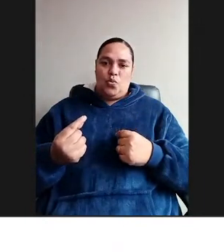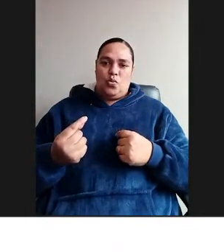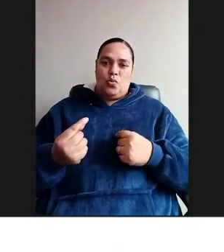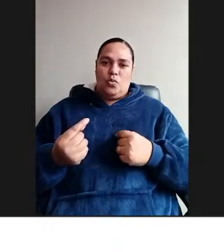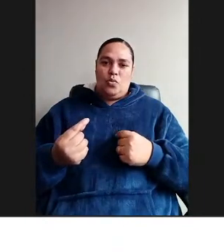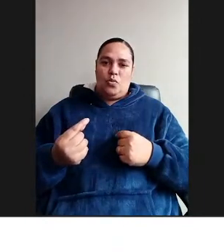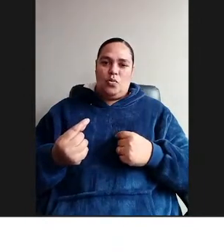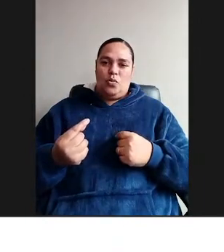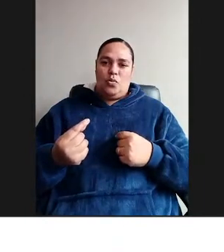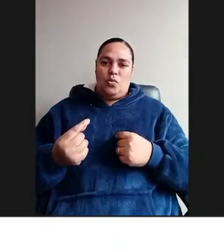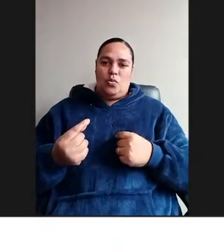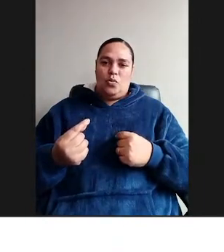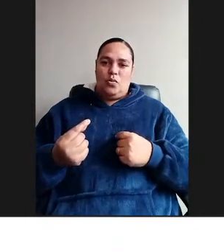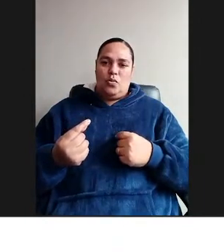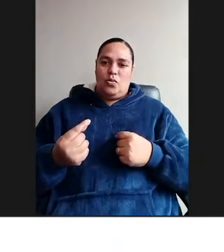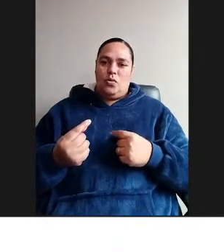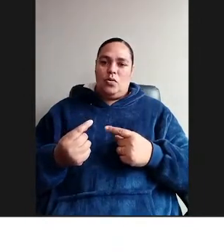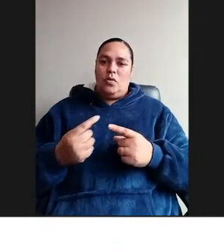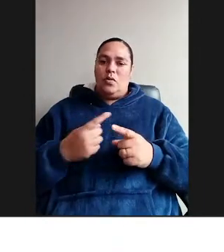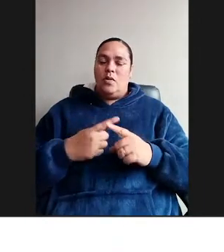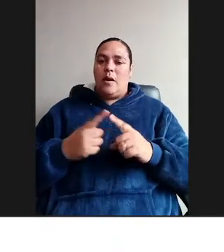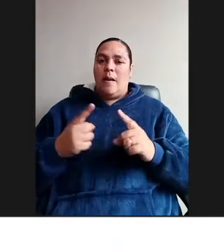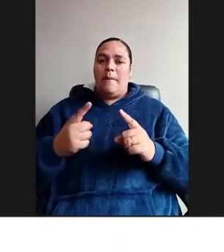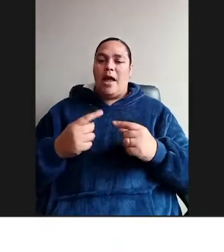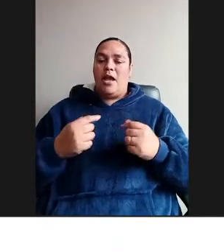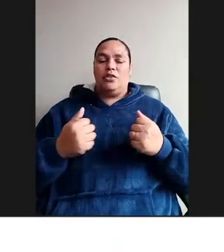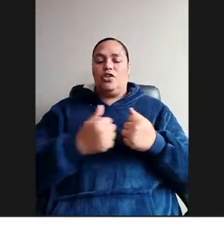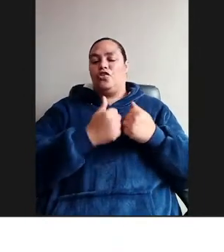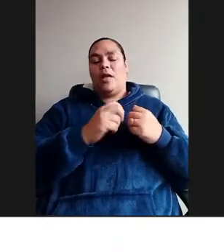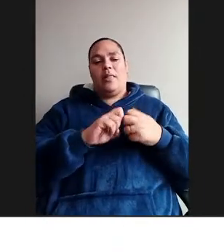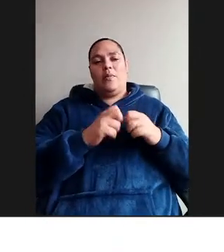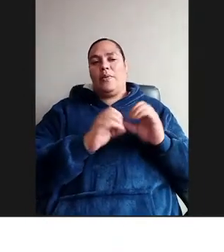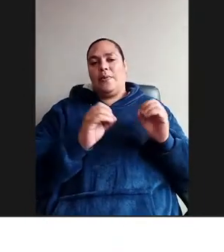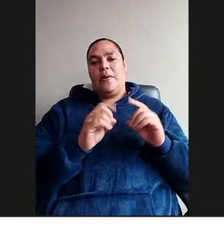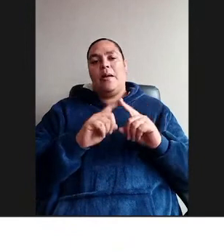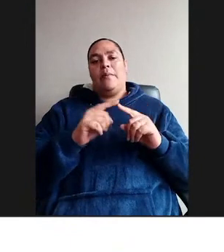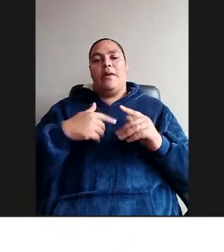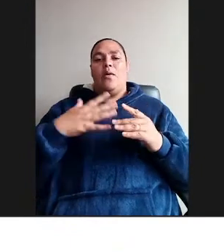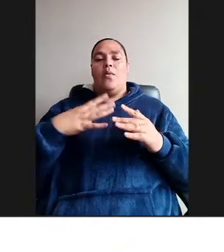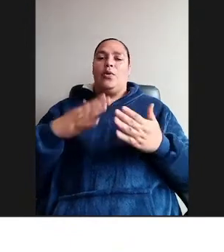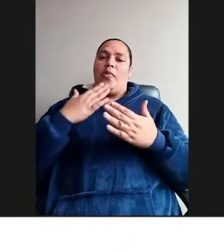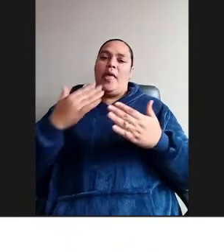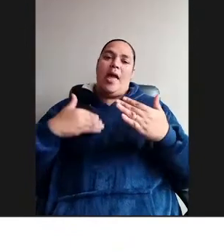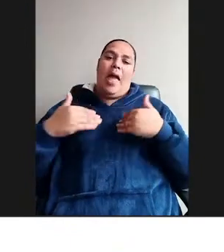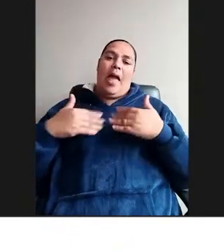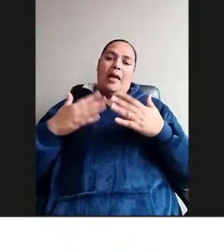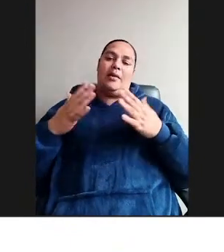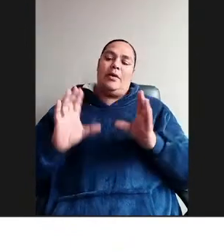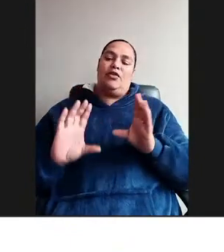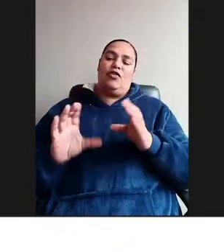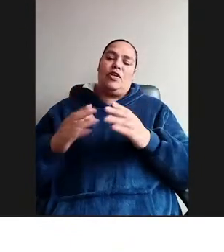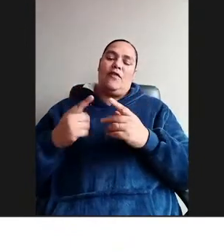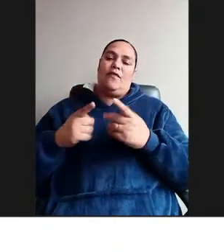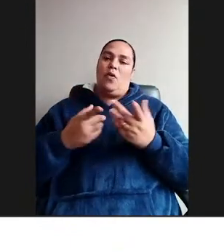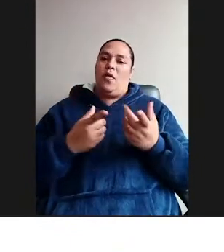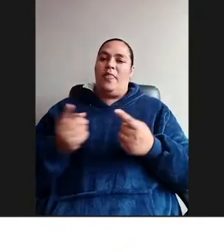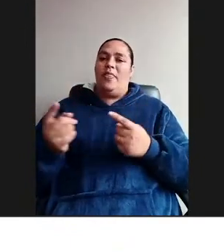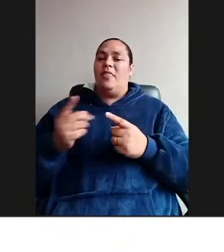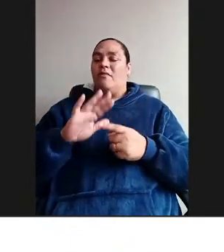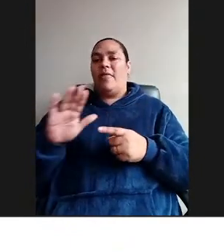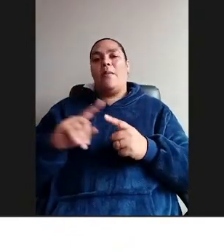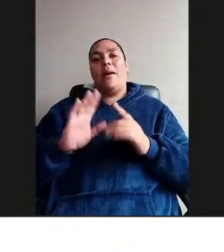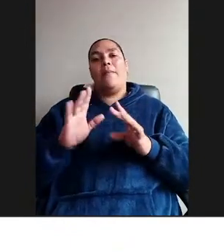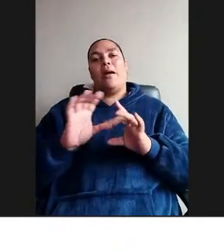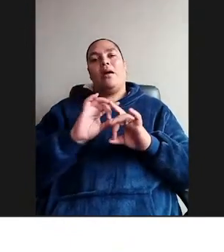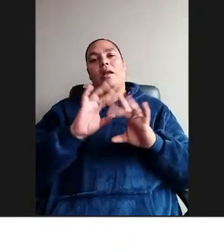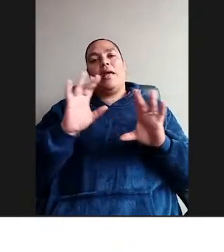notwithstanding the challenges. And I want to thank the administration for that. Just clarity, because we've